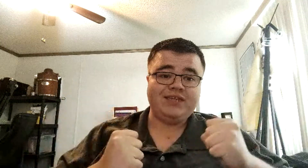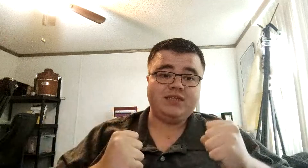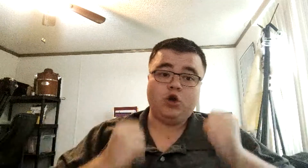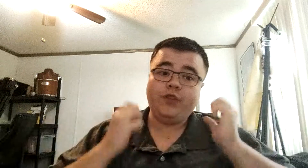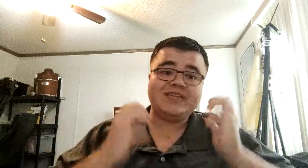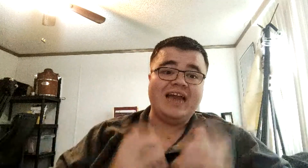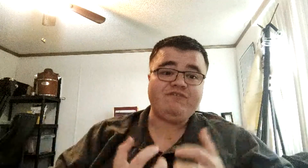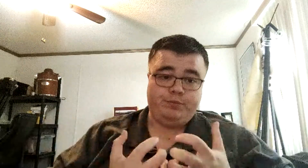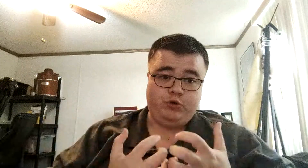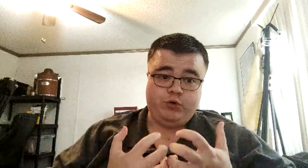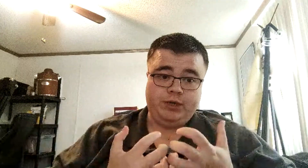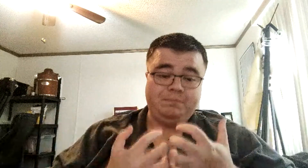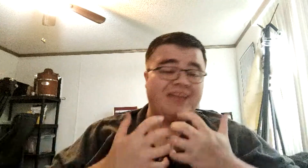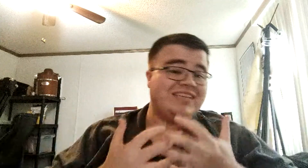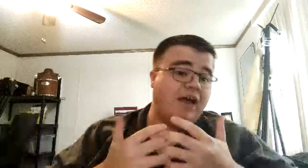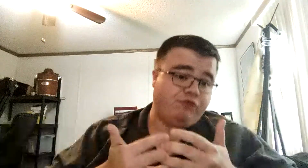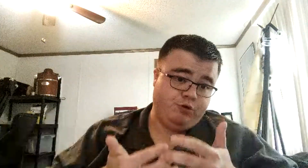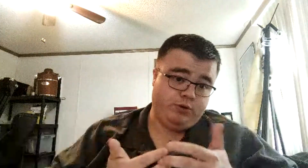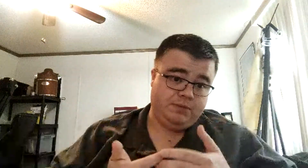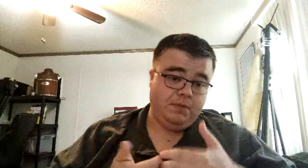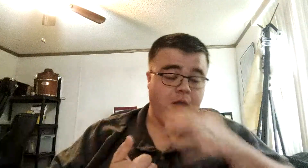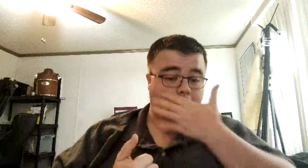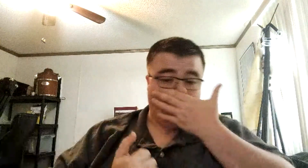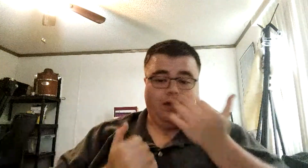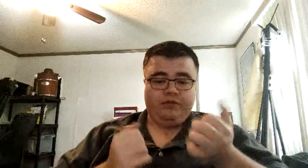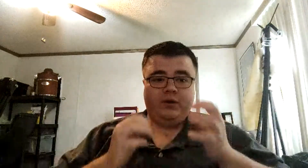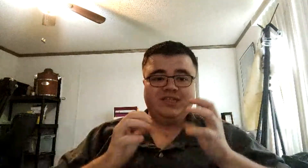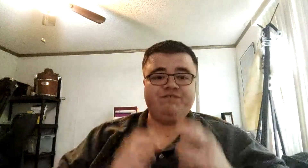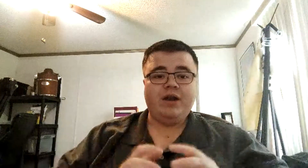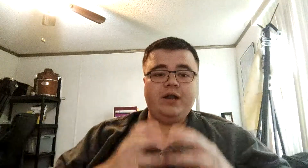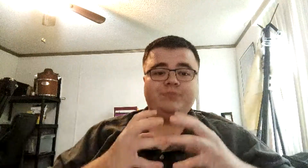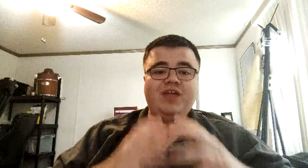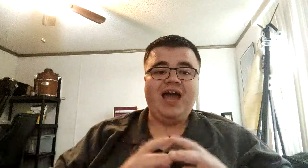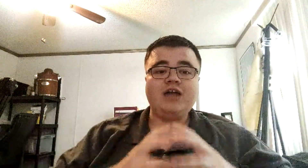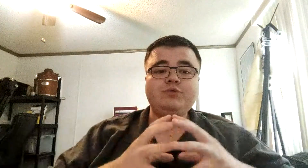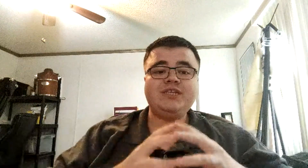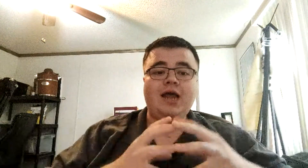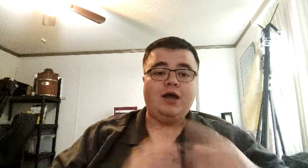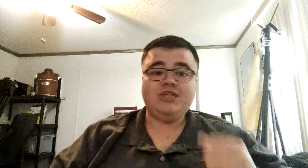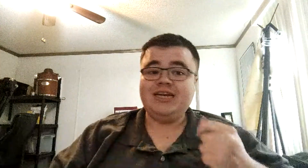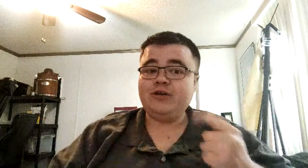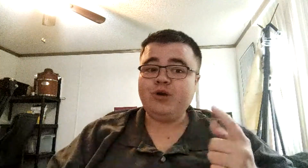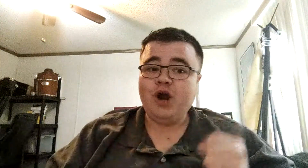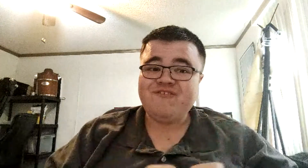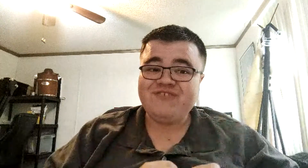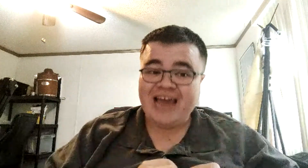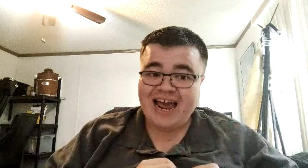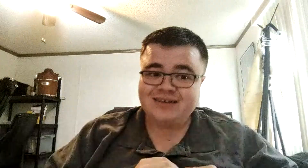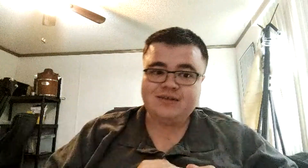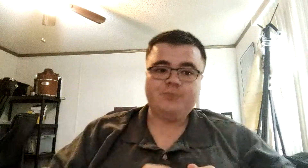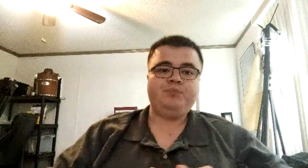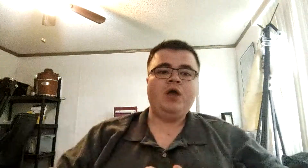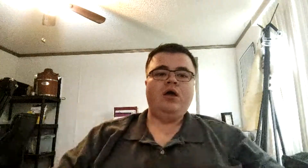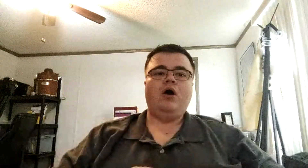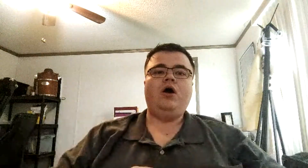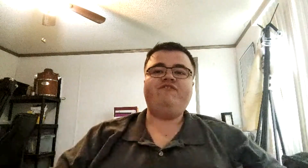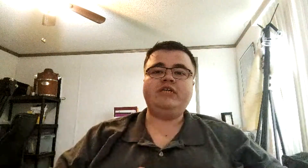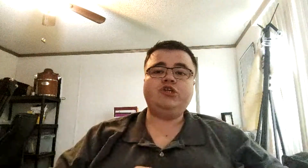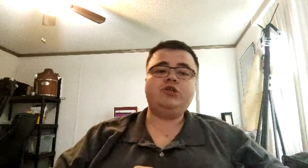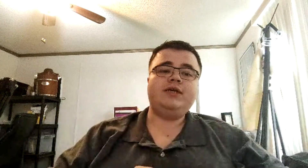appraisal of the deaf community, by the deaf community. So they developed the Act for Salaries, and that